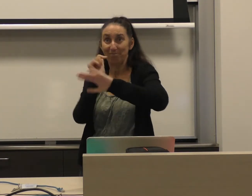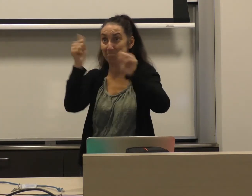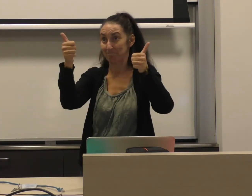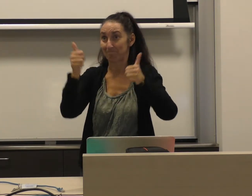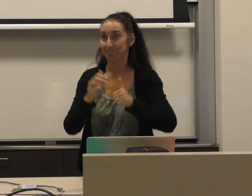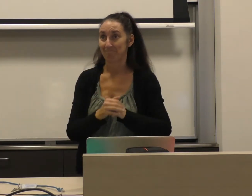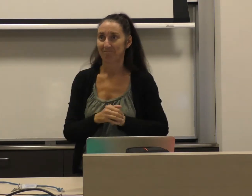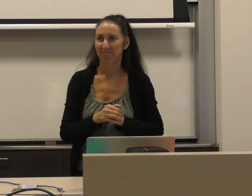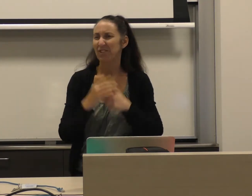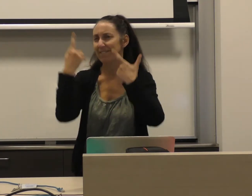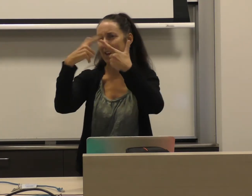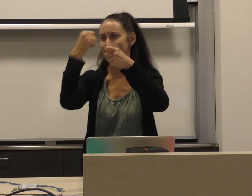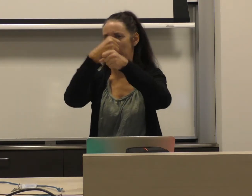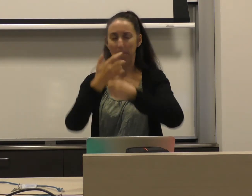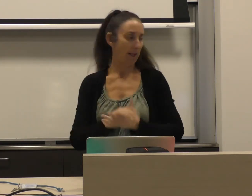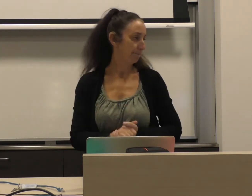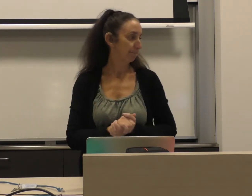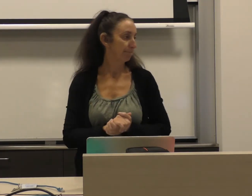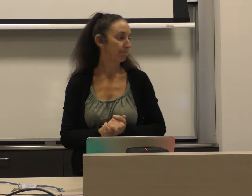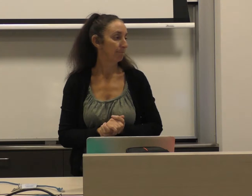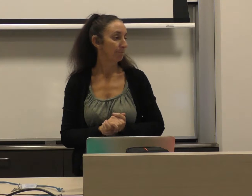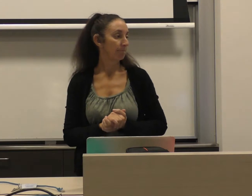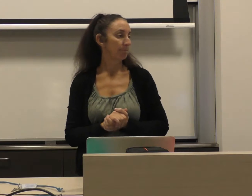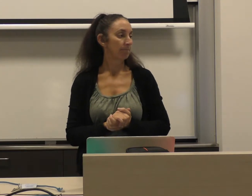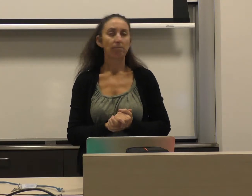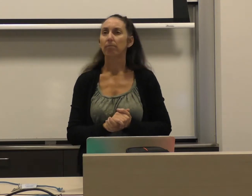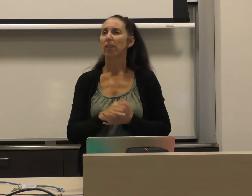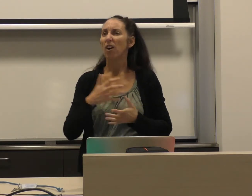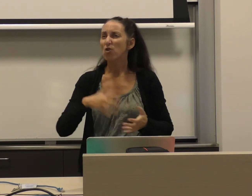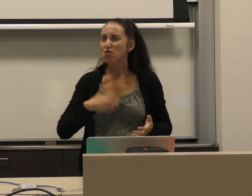bit that are close up, and you'll be able to see it more easily.